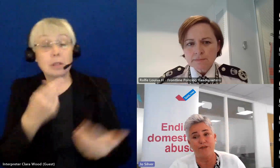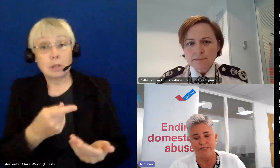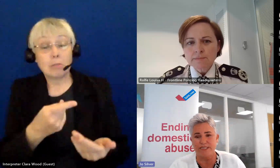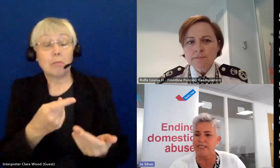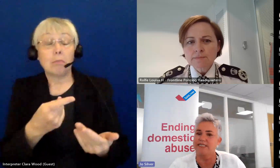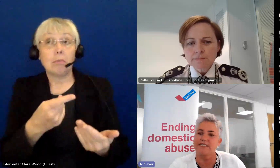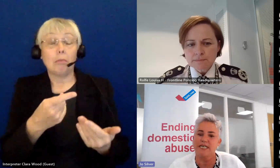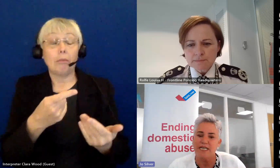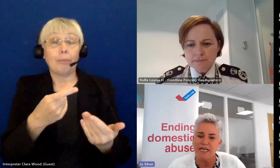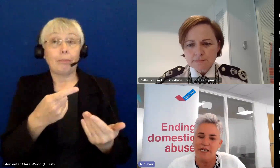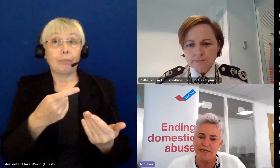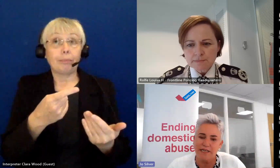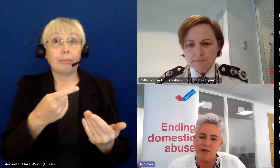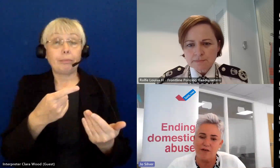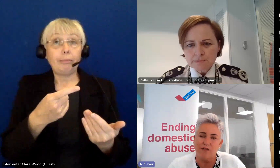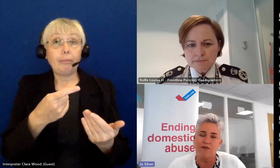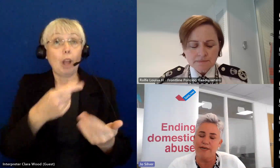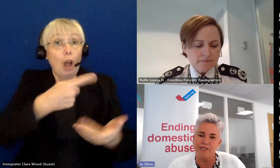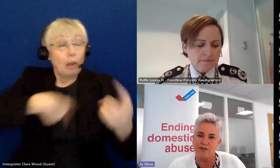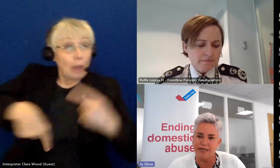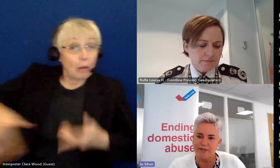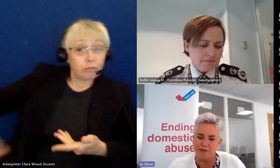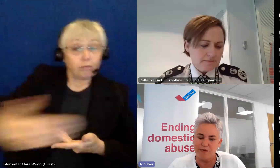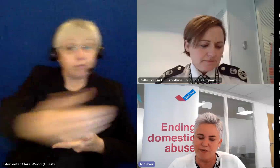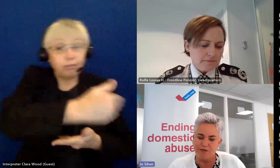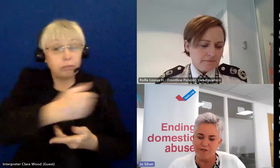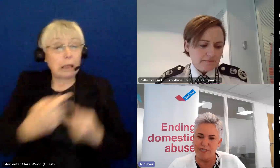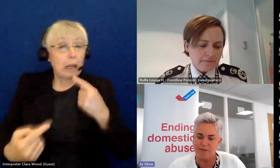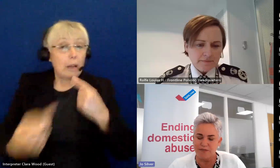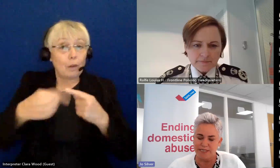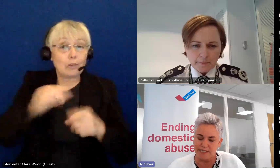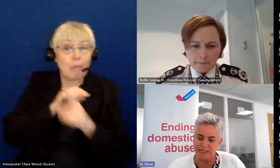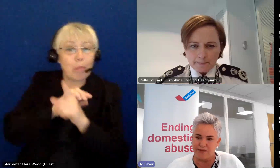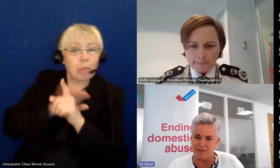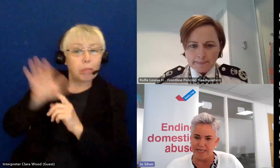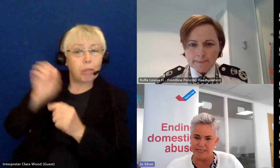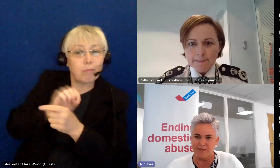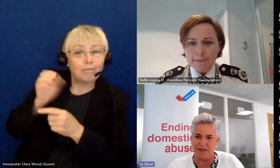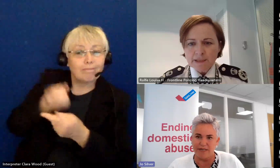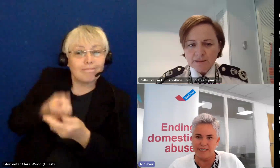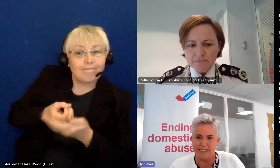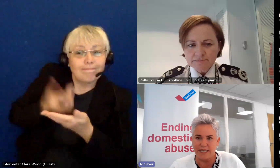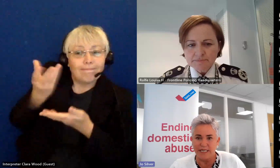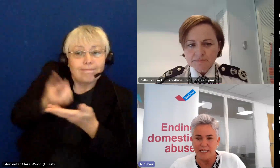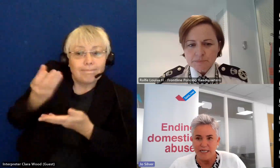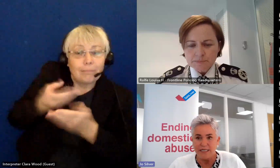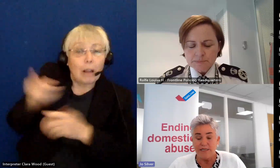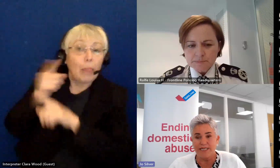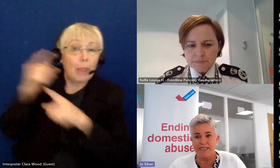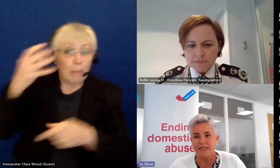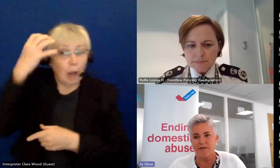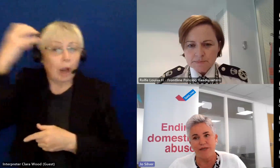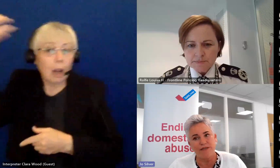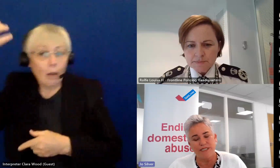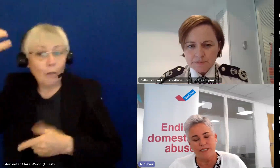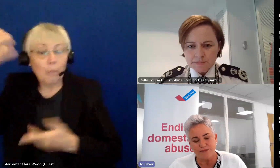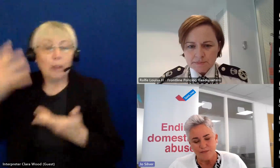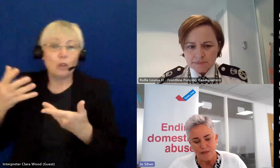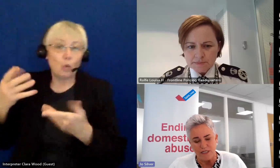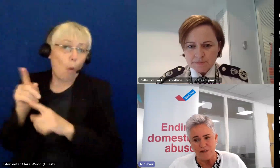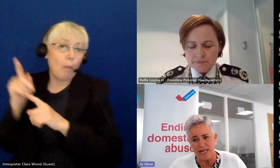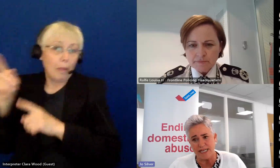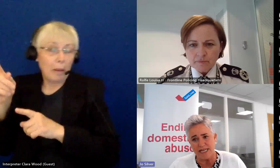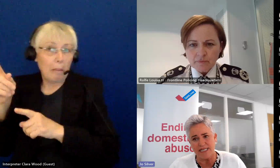the influencers and always strive to improve the responses to families experiencing domestic